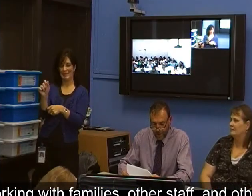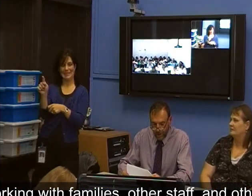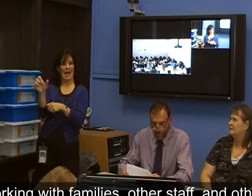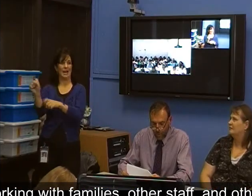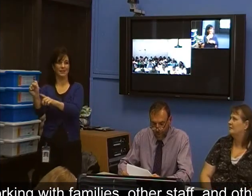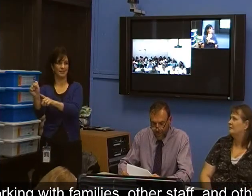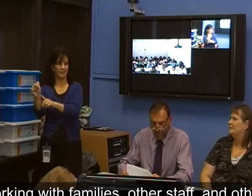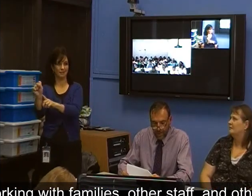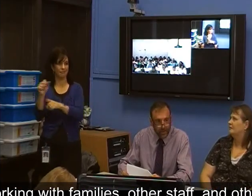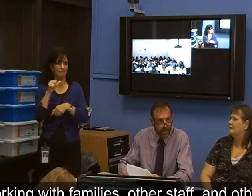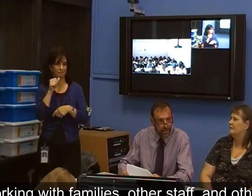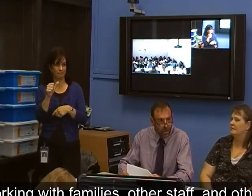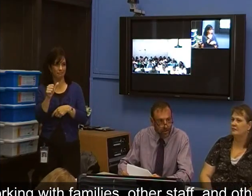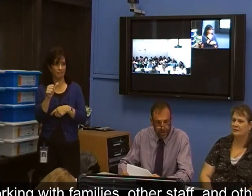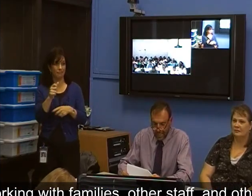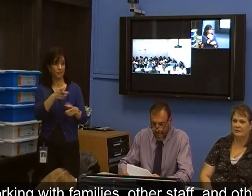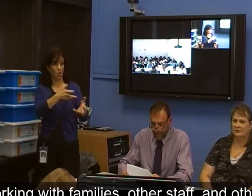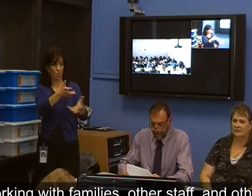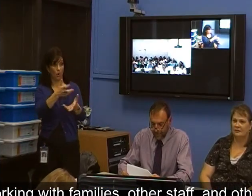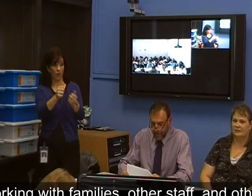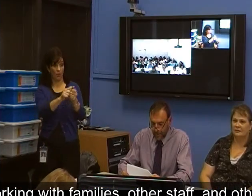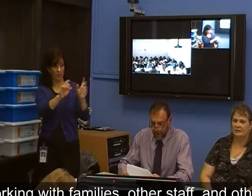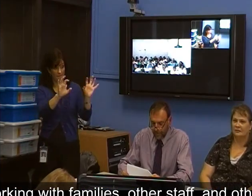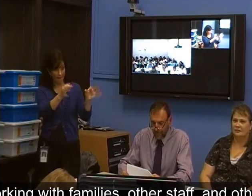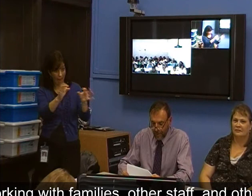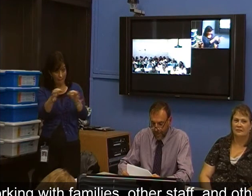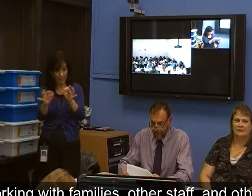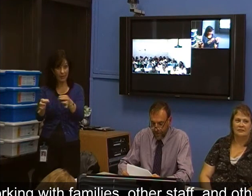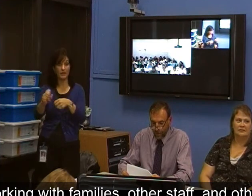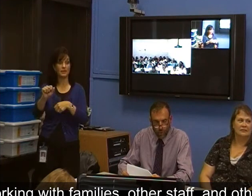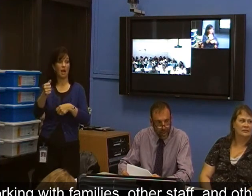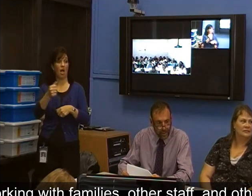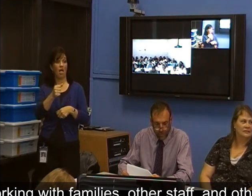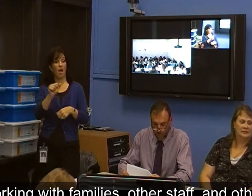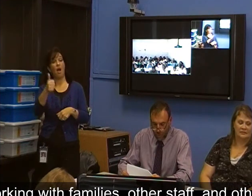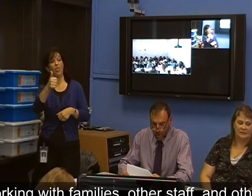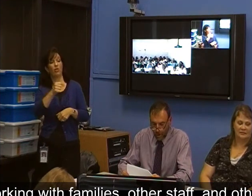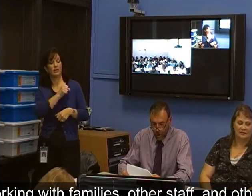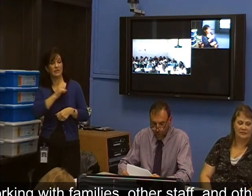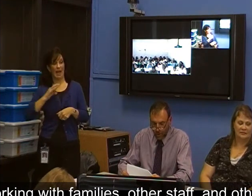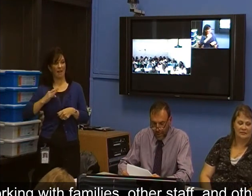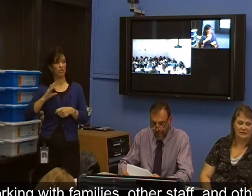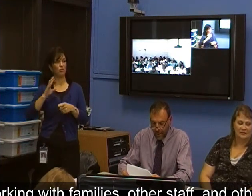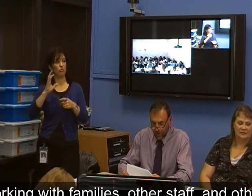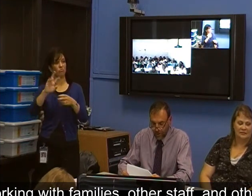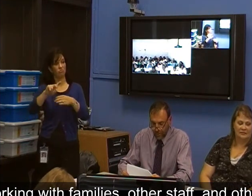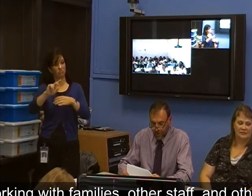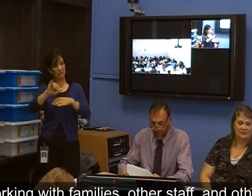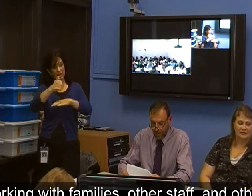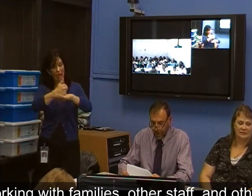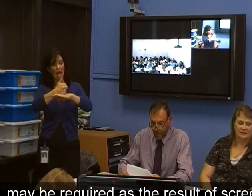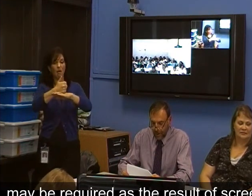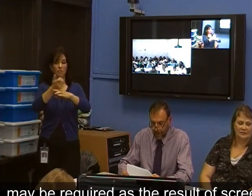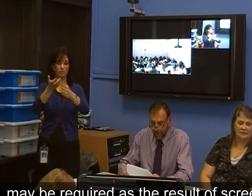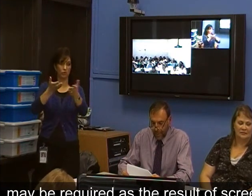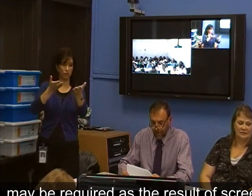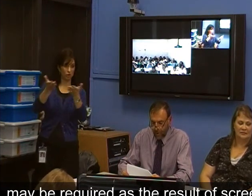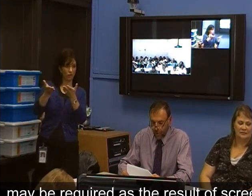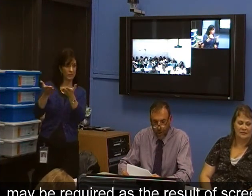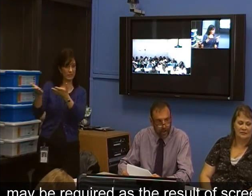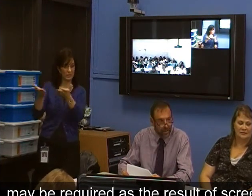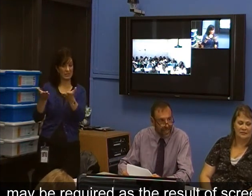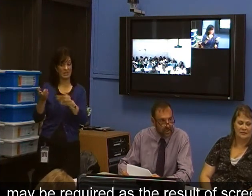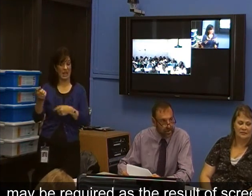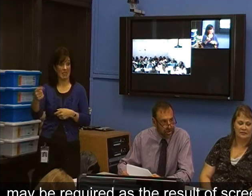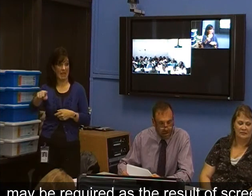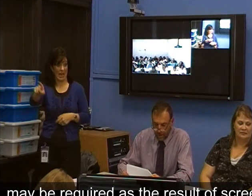Working with families, other staff, and providers to arrange for coordinated services that may be required